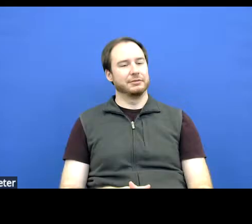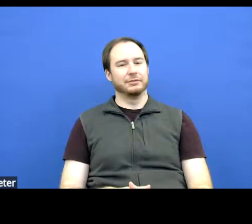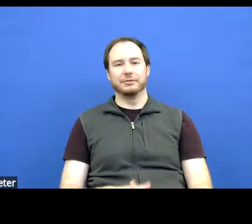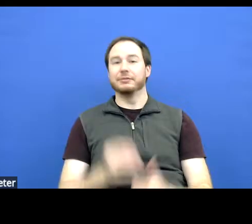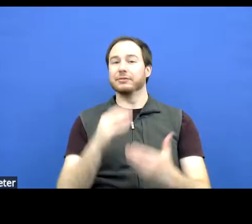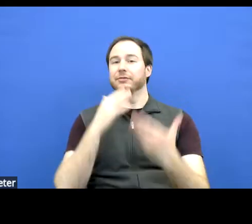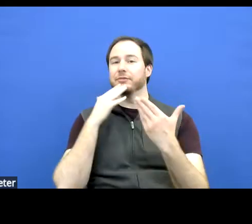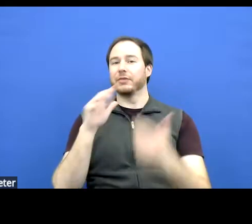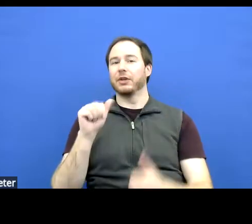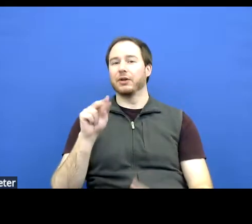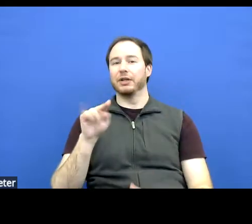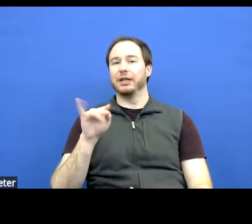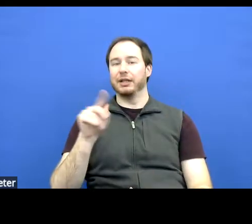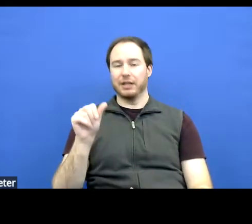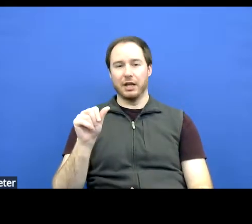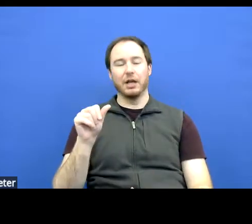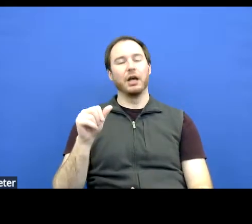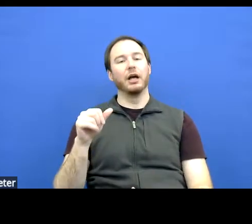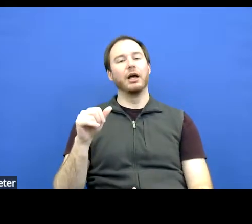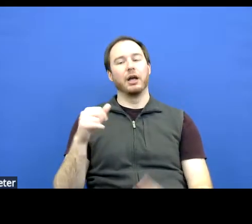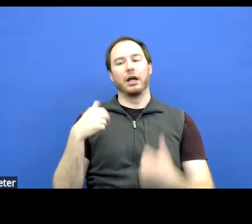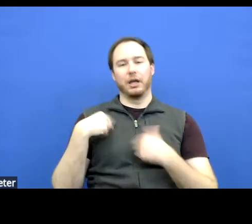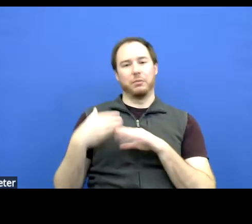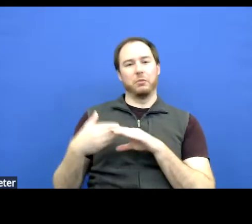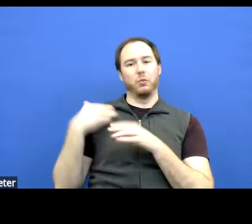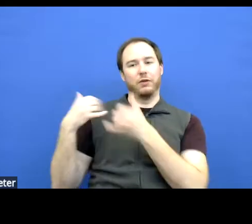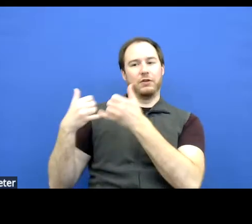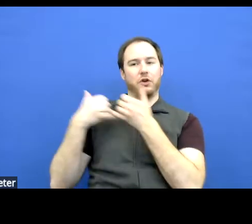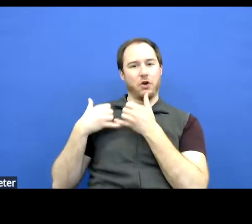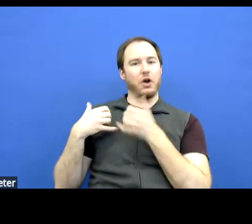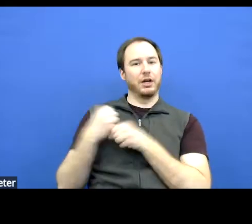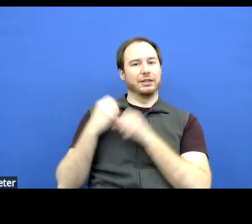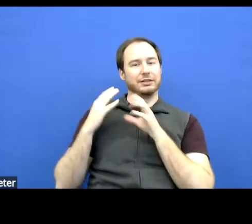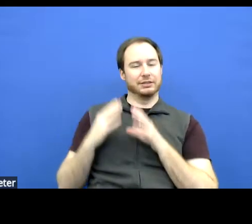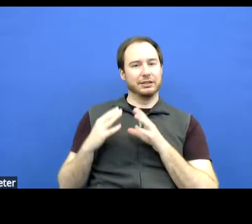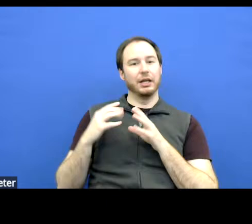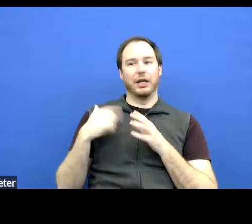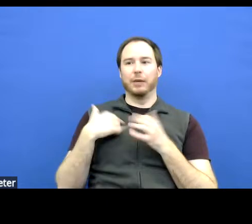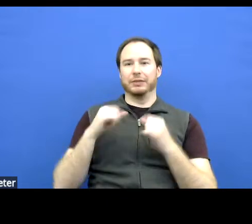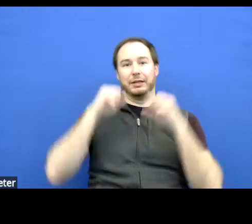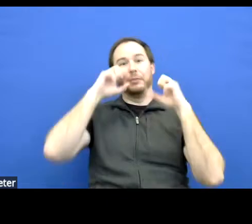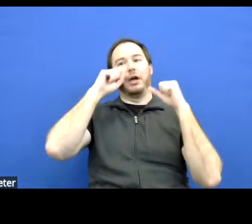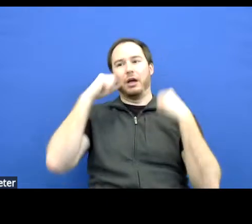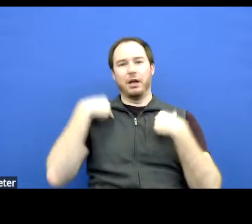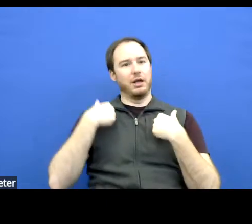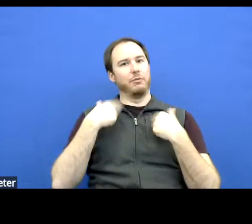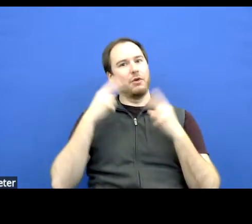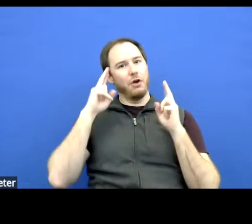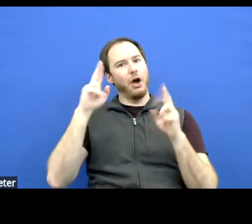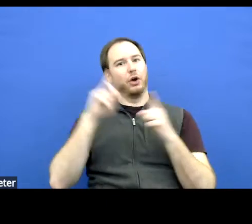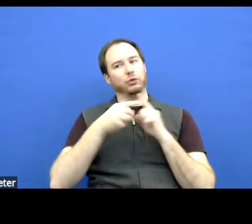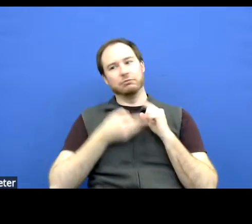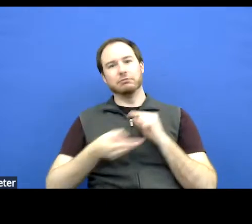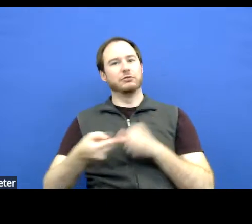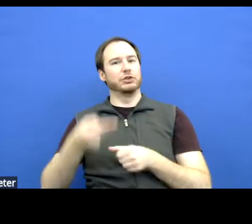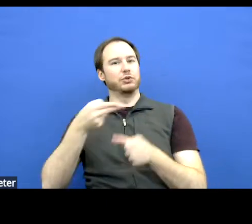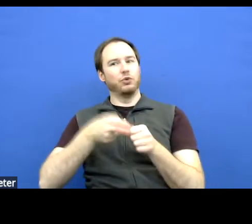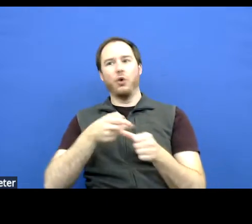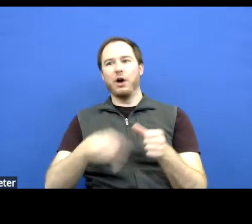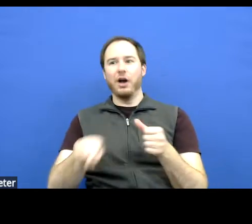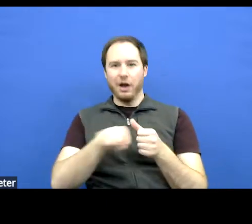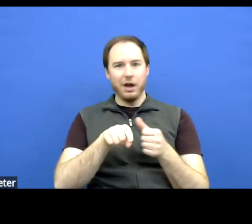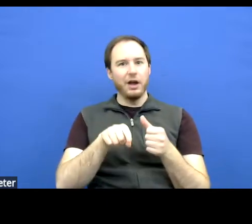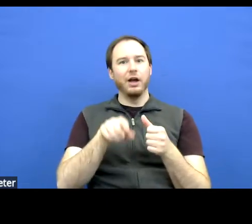Thank you, Anita. As a previous scholarship recipient, I'm still blown away that I get to be in company with students